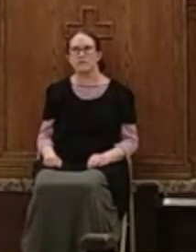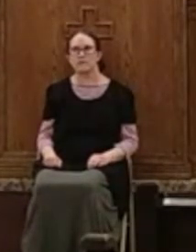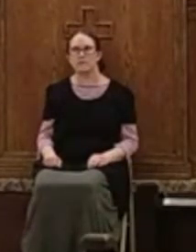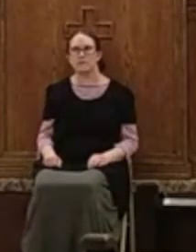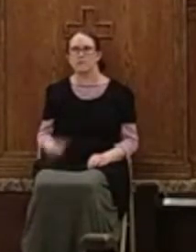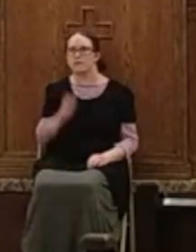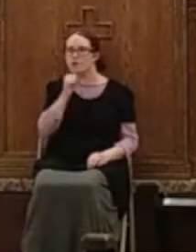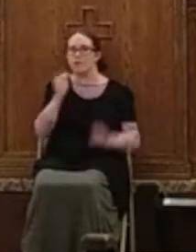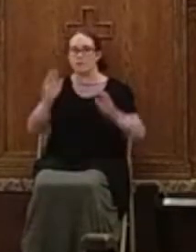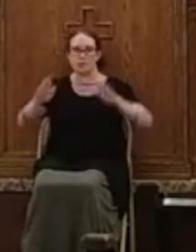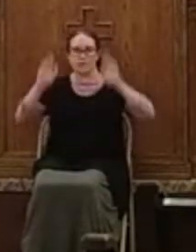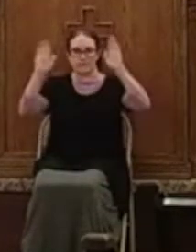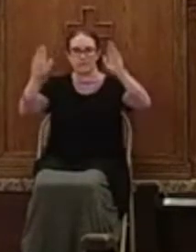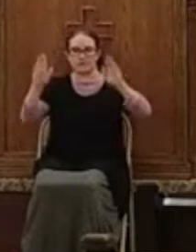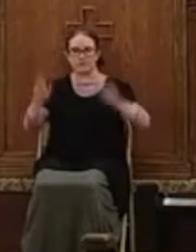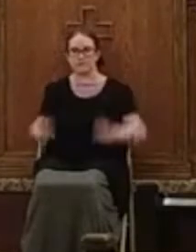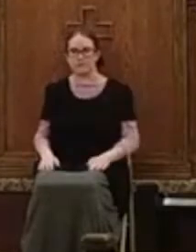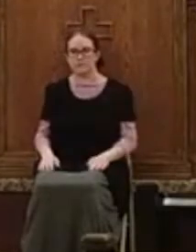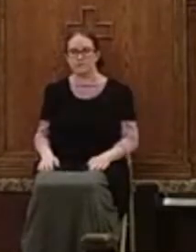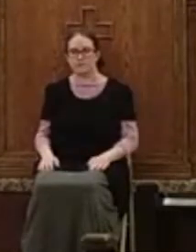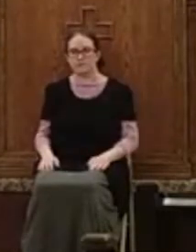Not perfect.